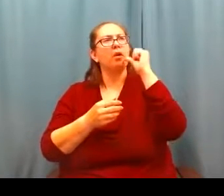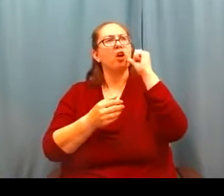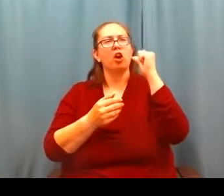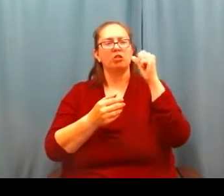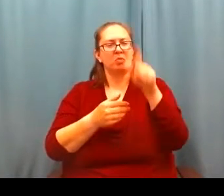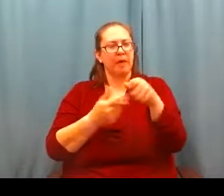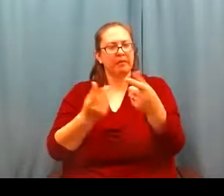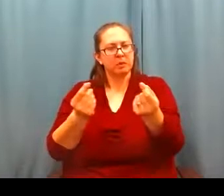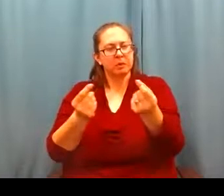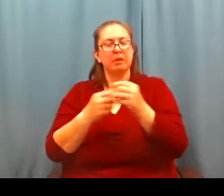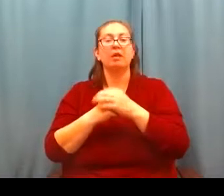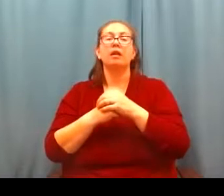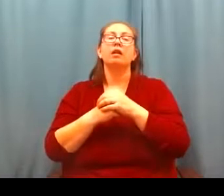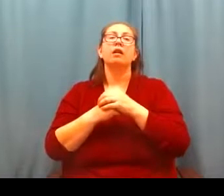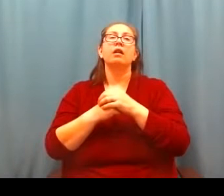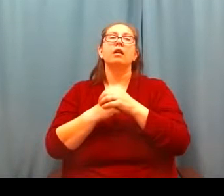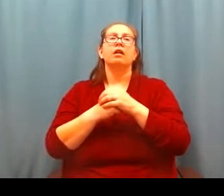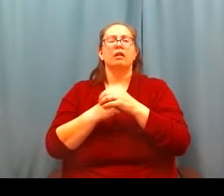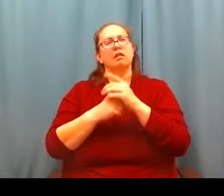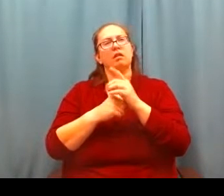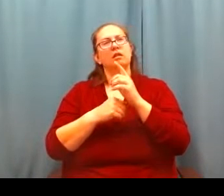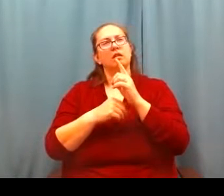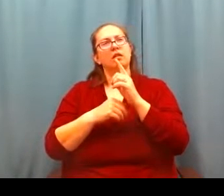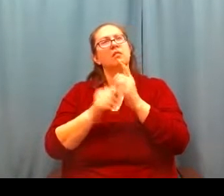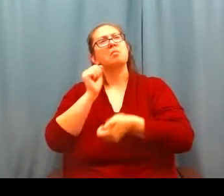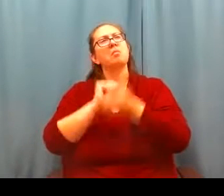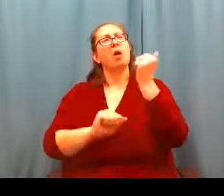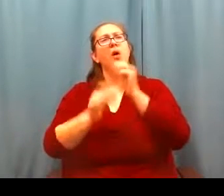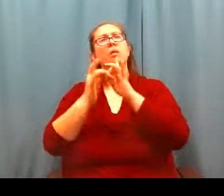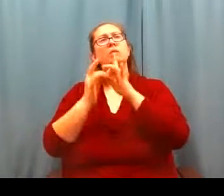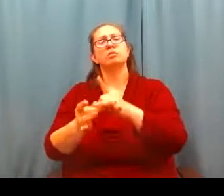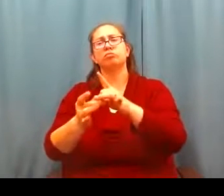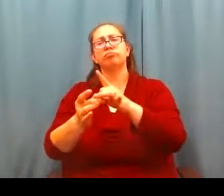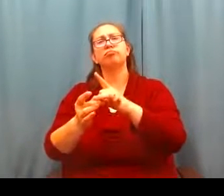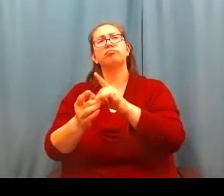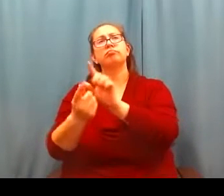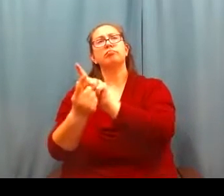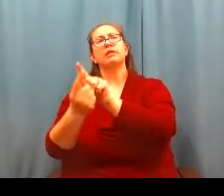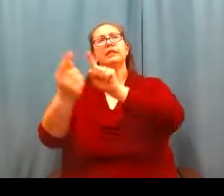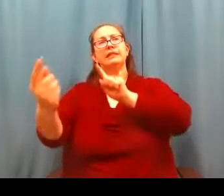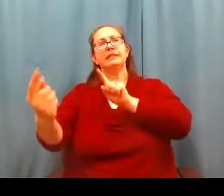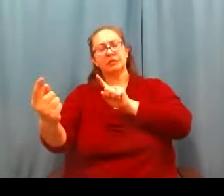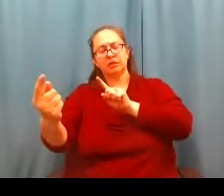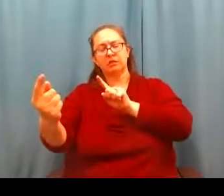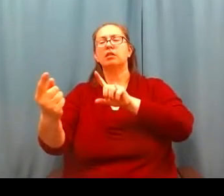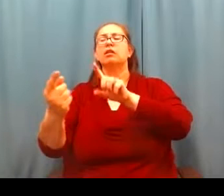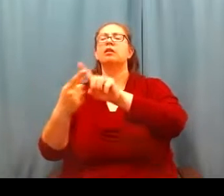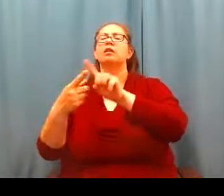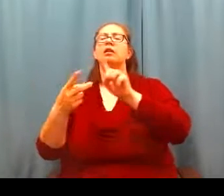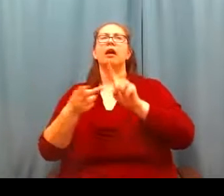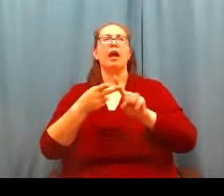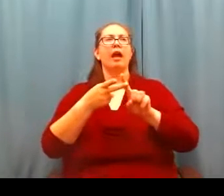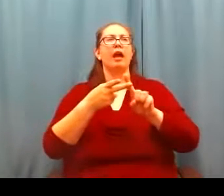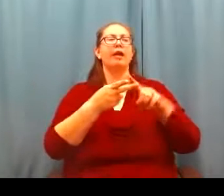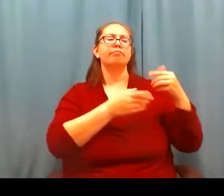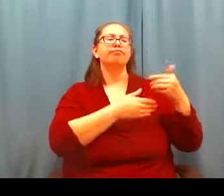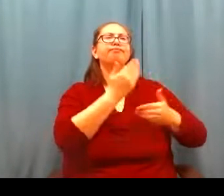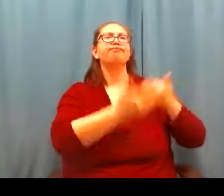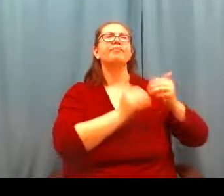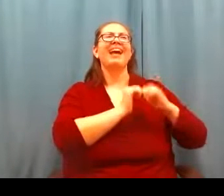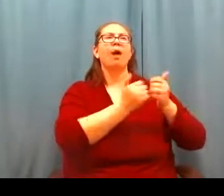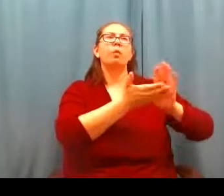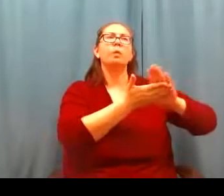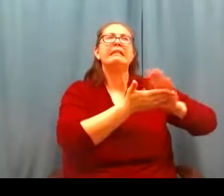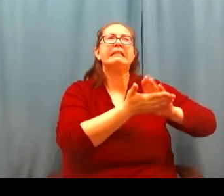it's tied to social distancing and many, many cleaning procedures, monitoring